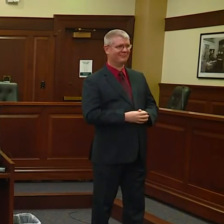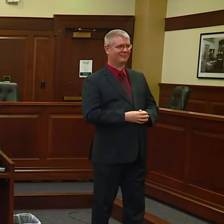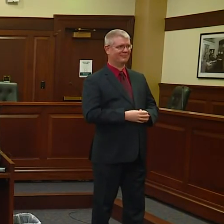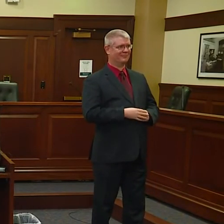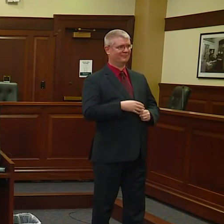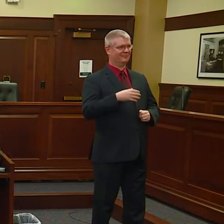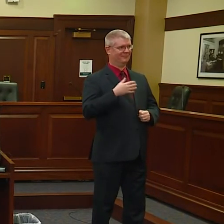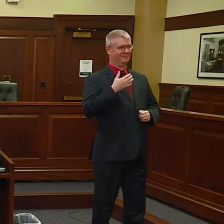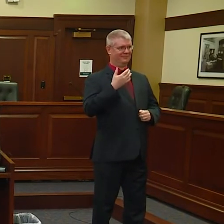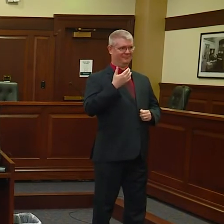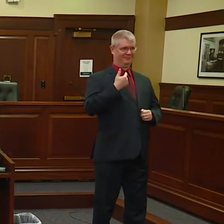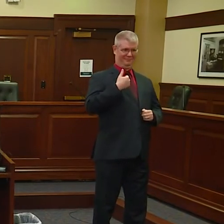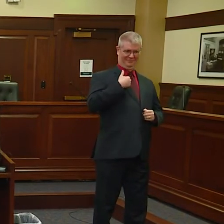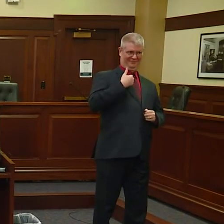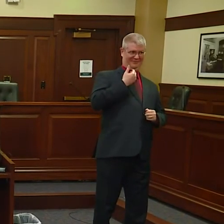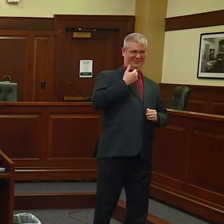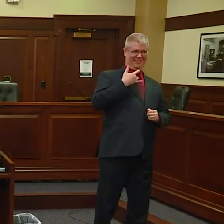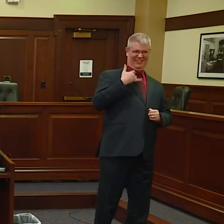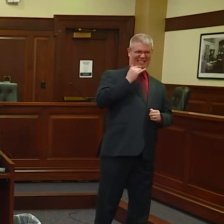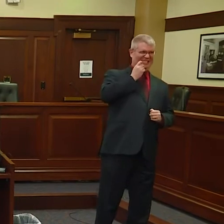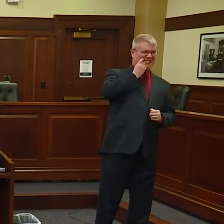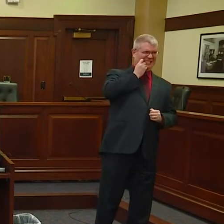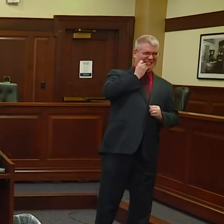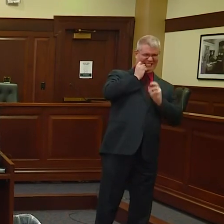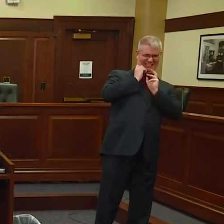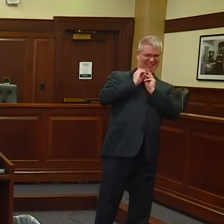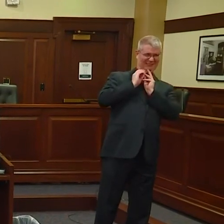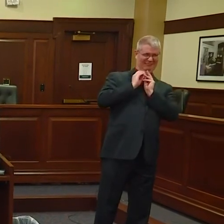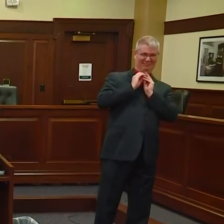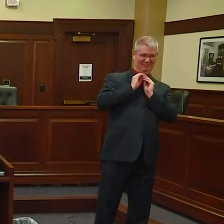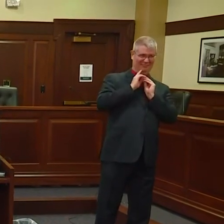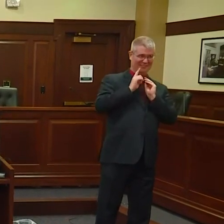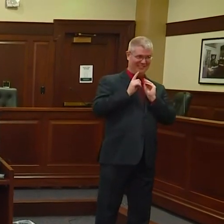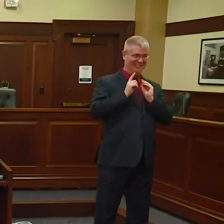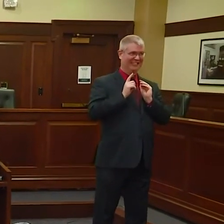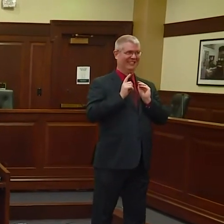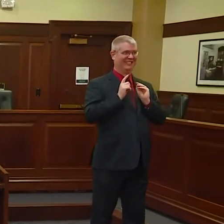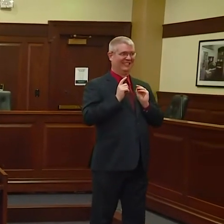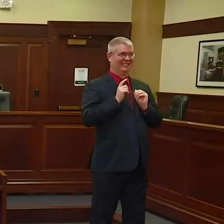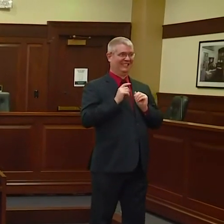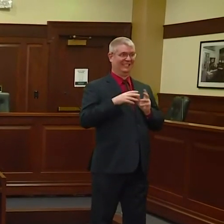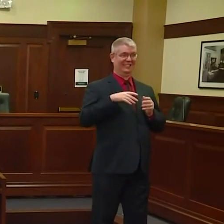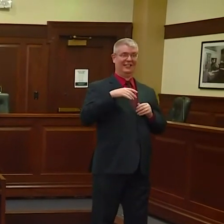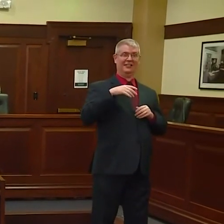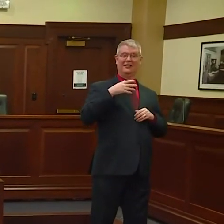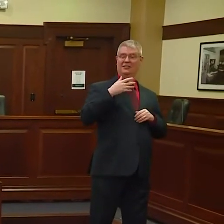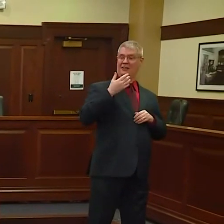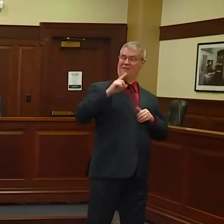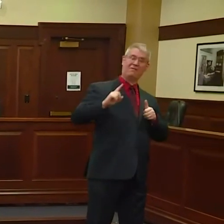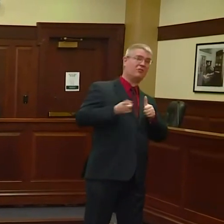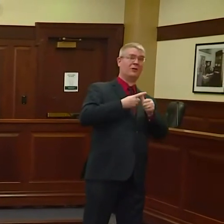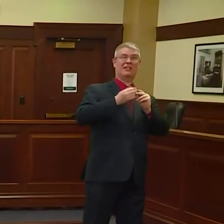on coronavirus since March. We've also held 23 teletown halls, and